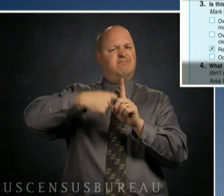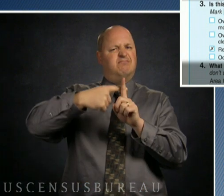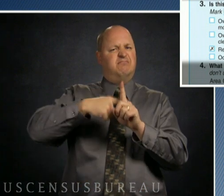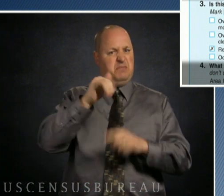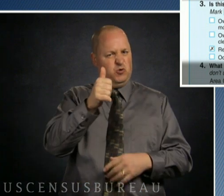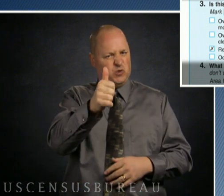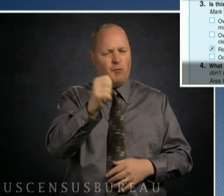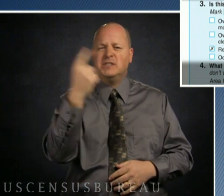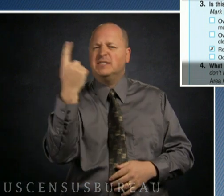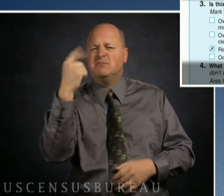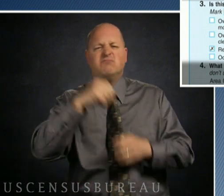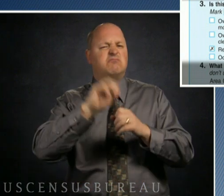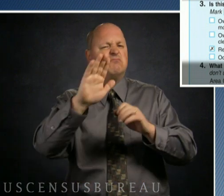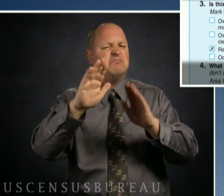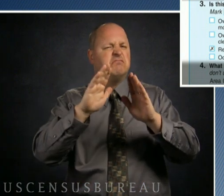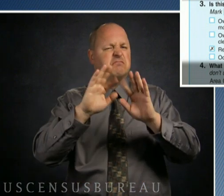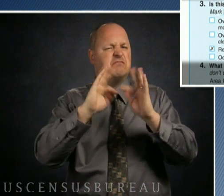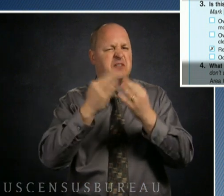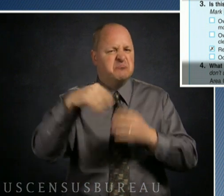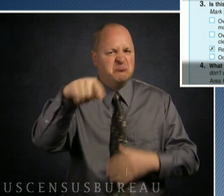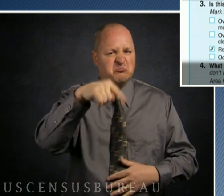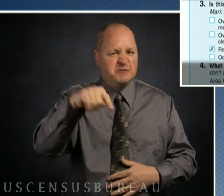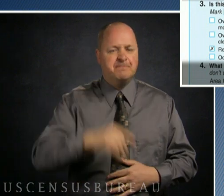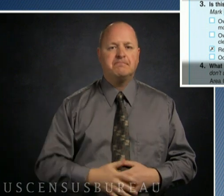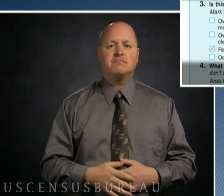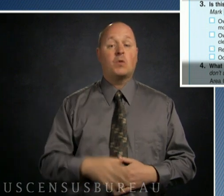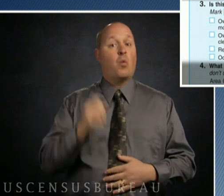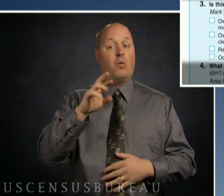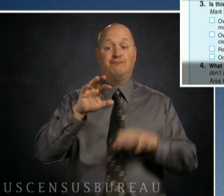Rented by you or someone in this household?